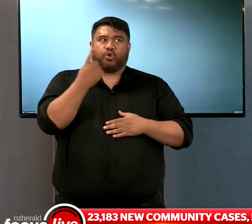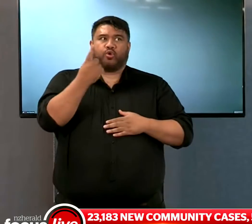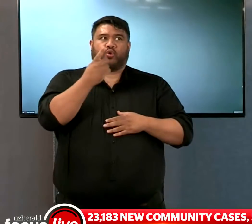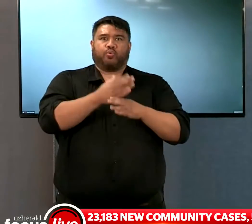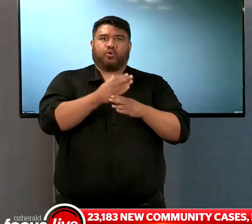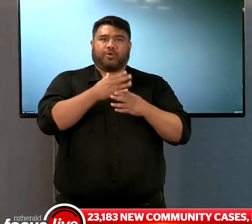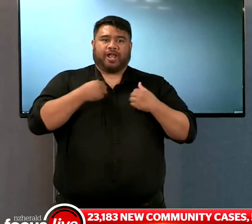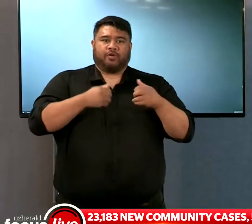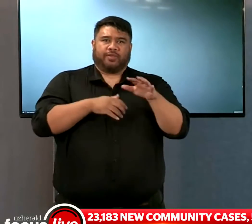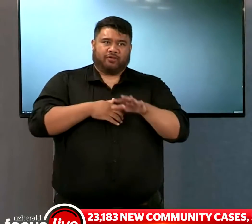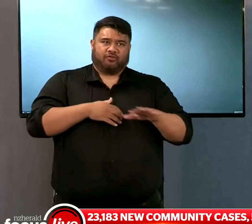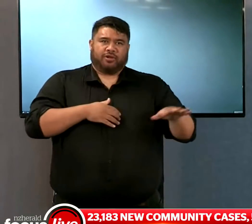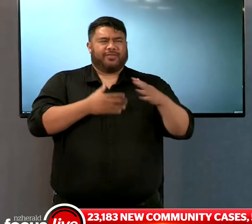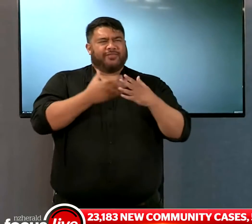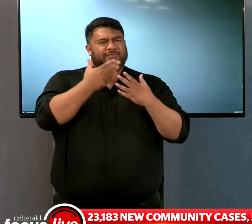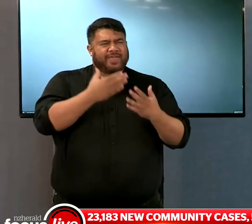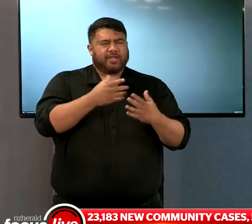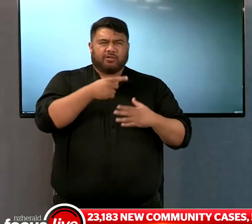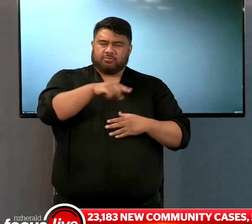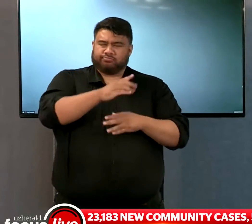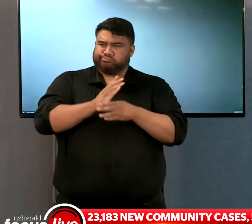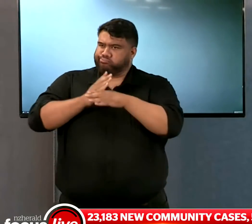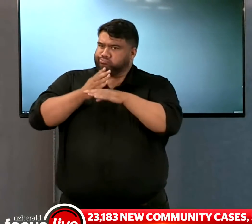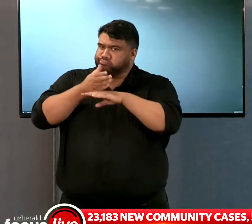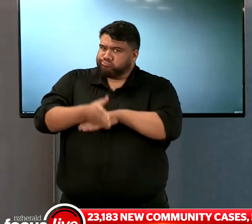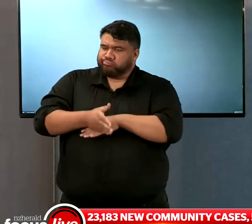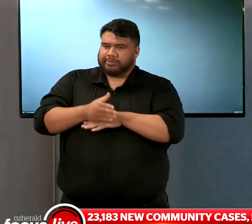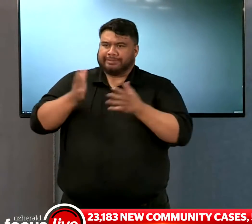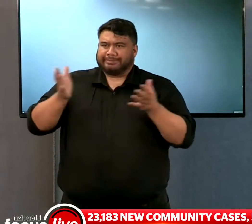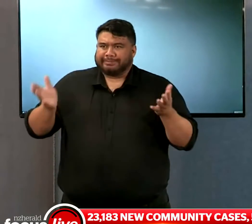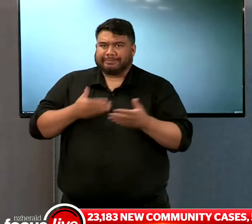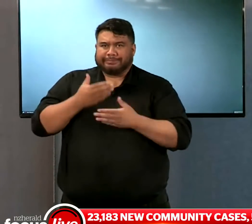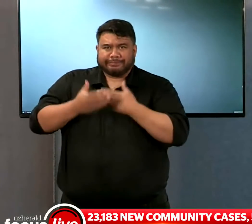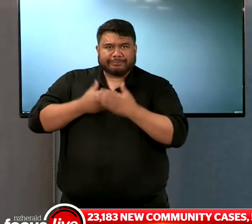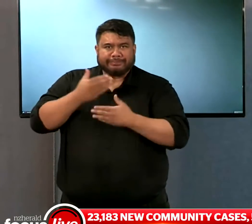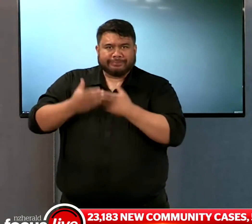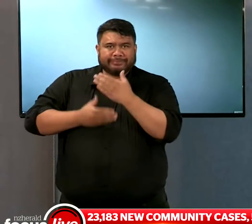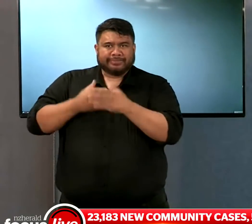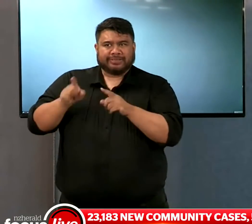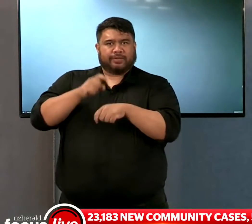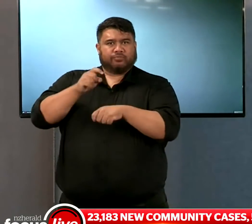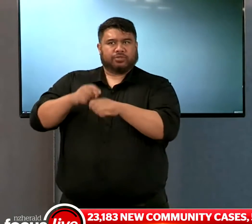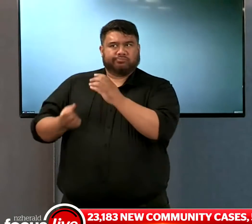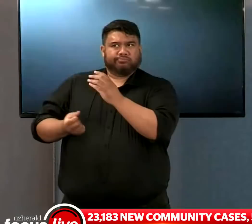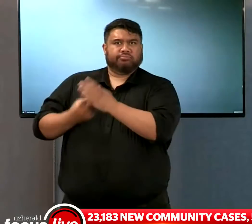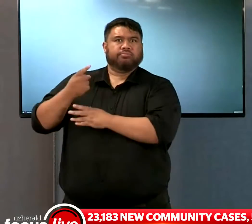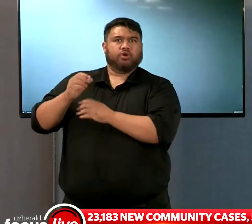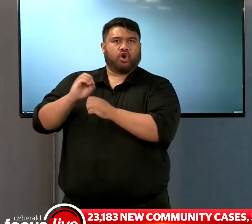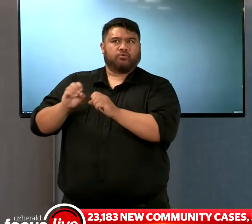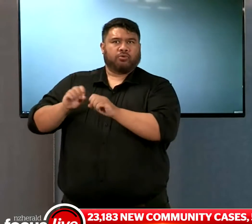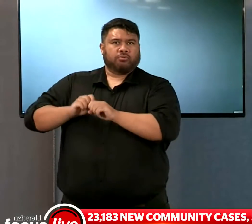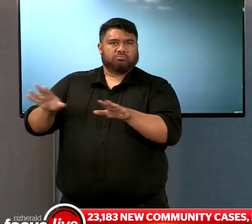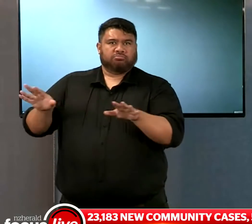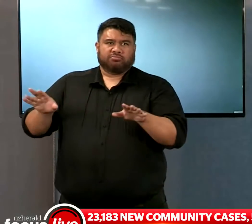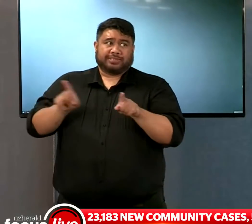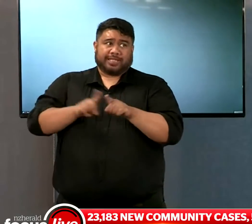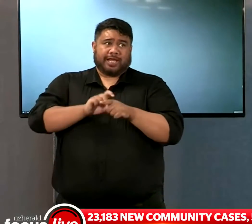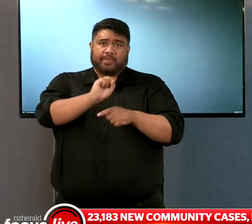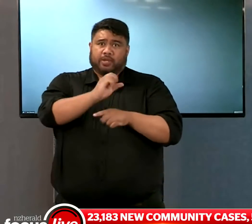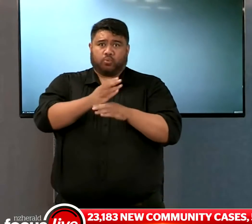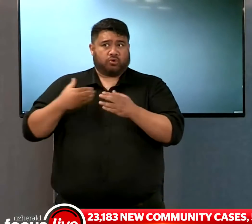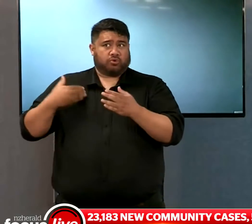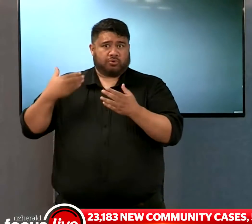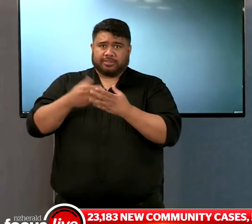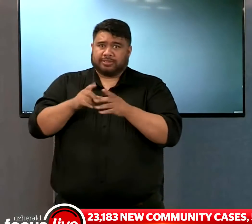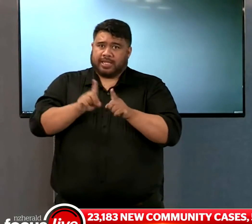who are responding extremely well to this rapidly increasing Omicron outbreak, as they have right through the pandemic, continue to